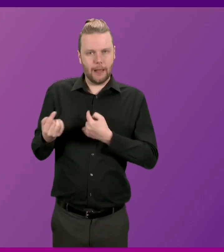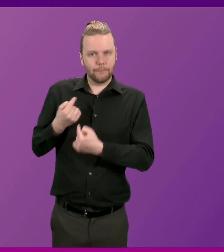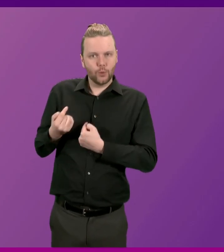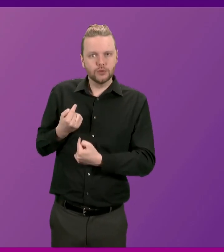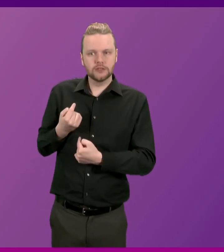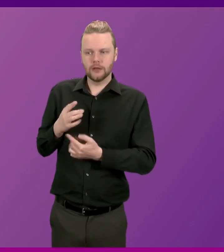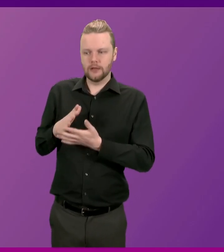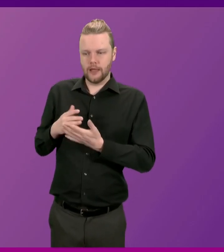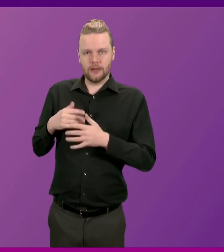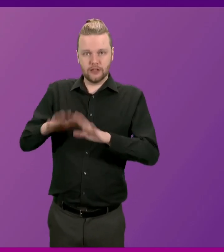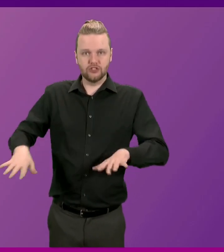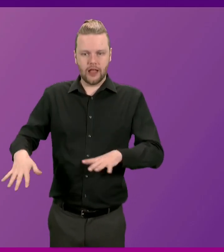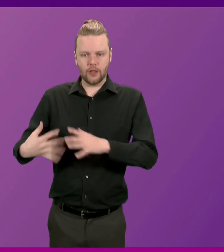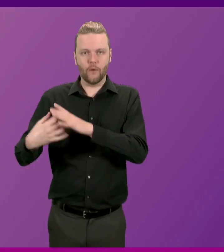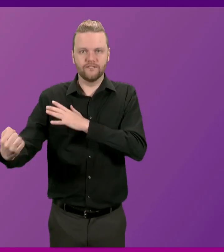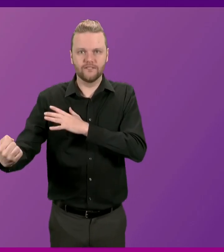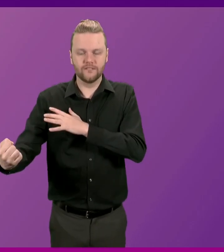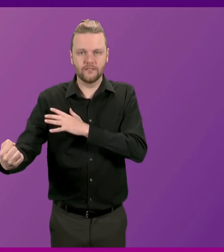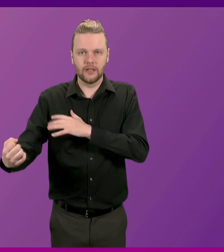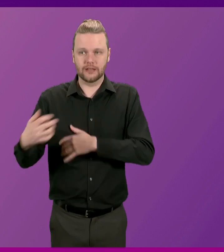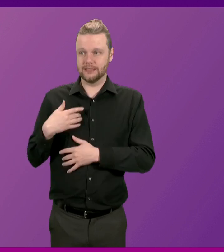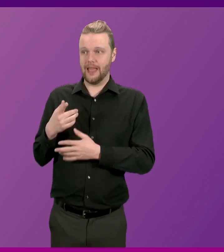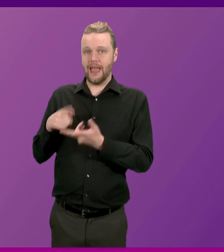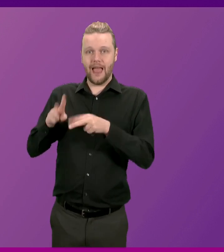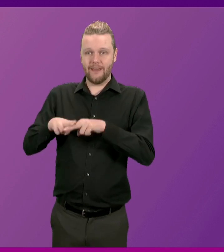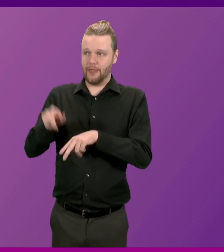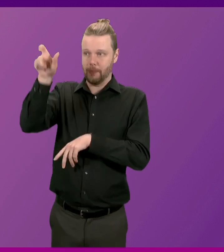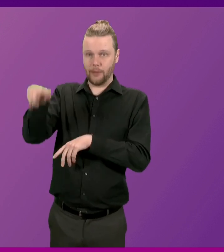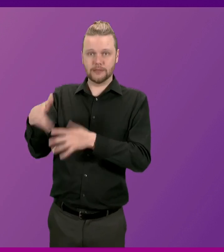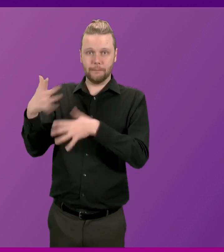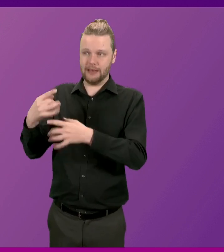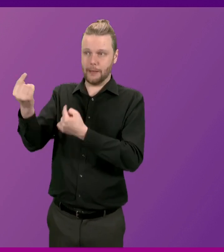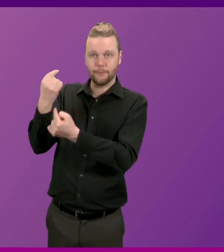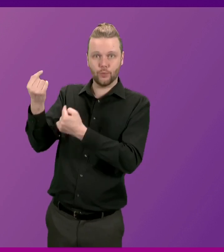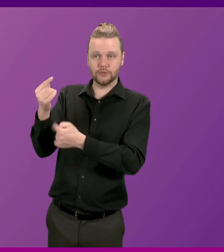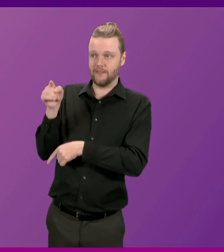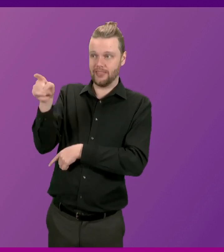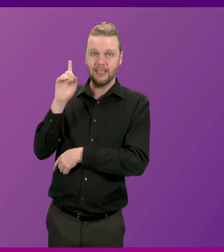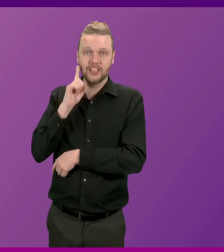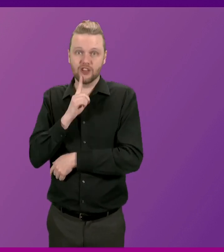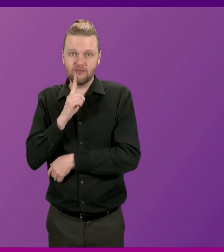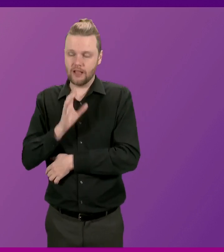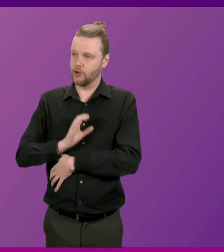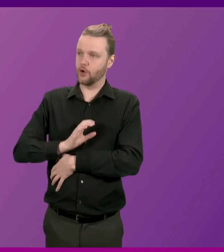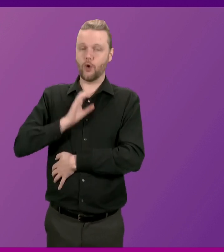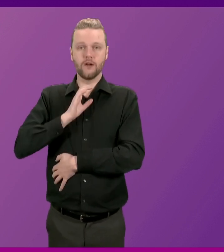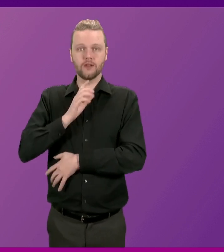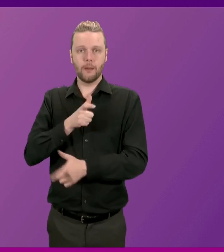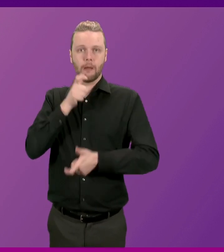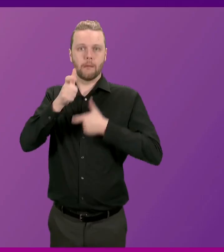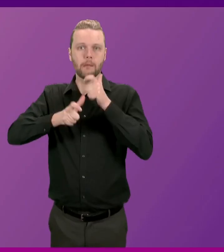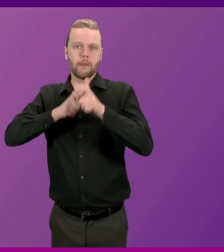be taken away, especially if the perpetrator's hearing and confident and eloquent and able to kind